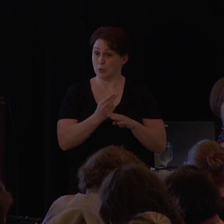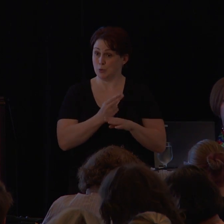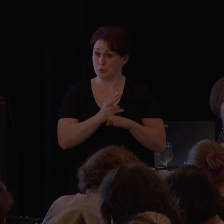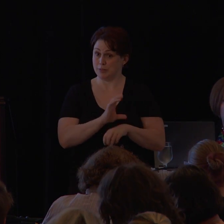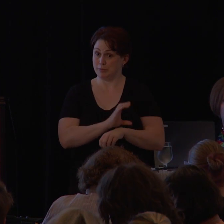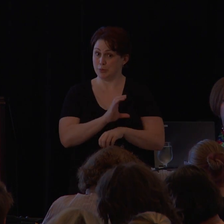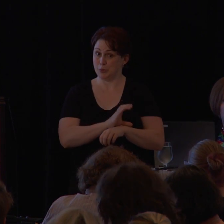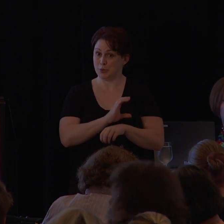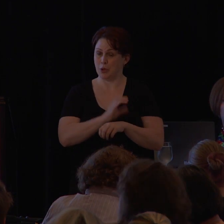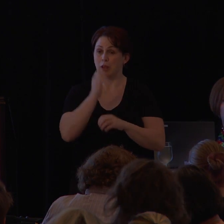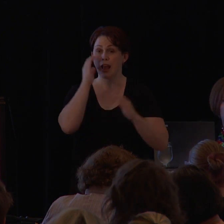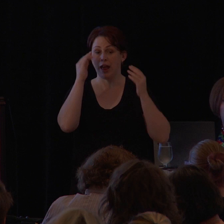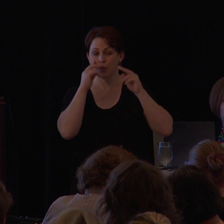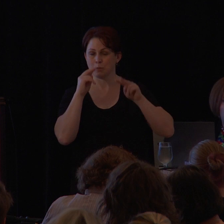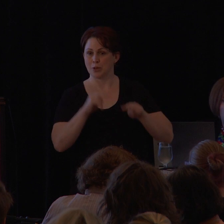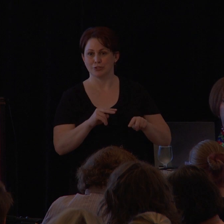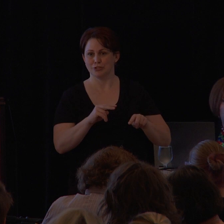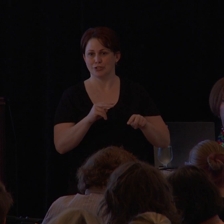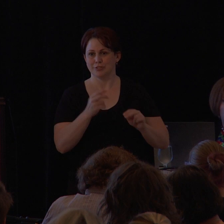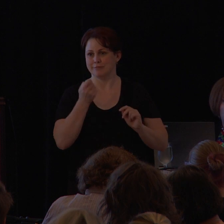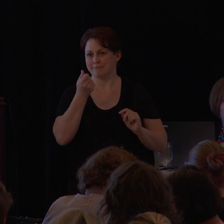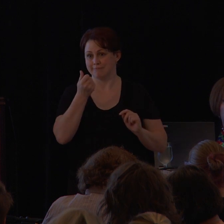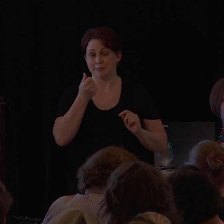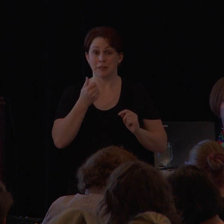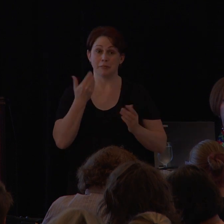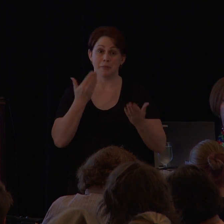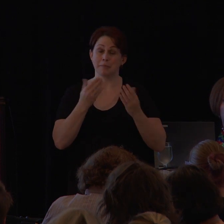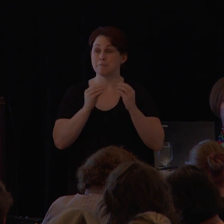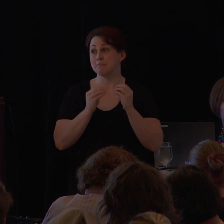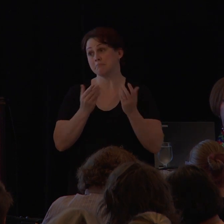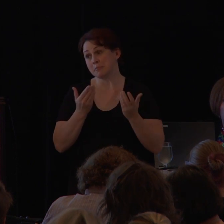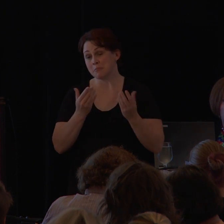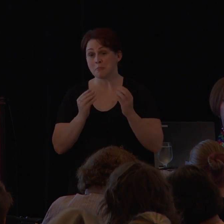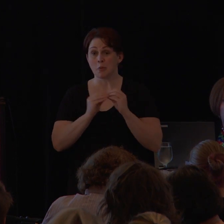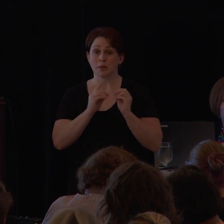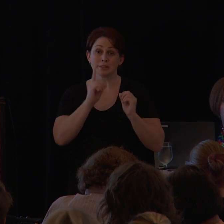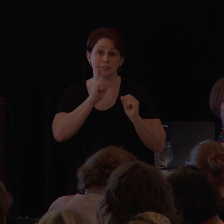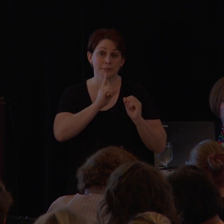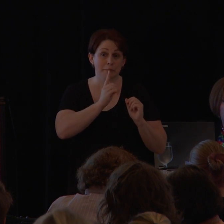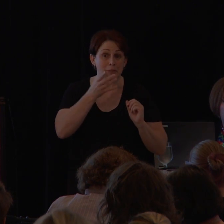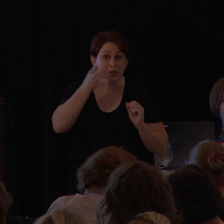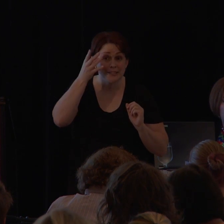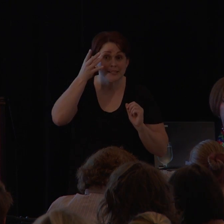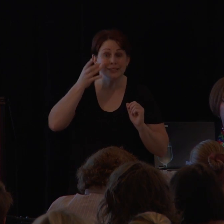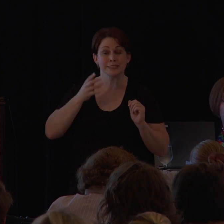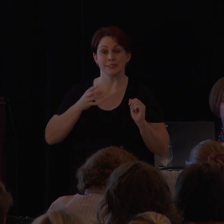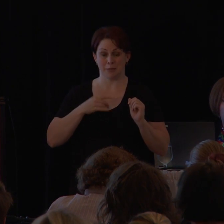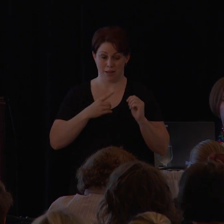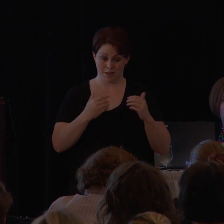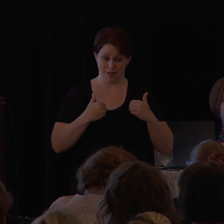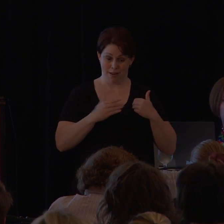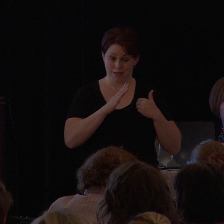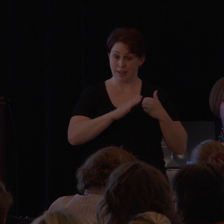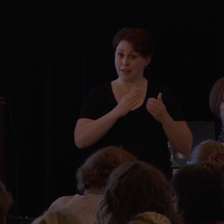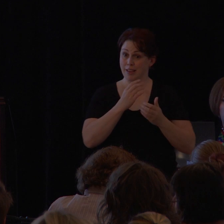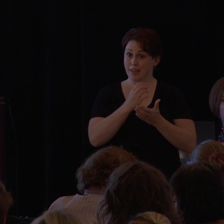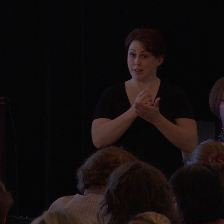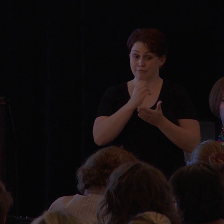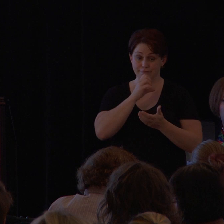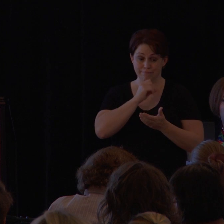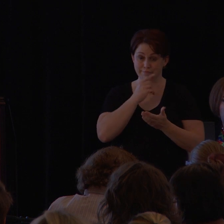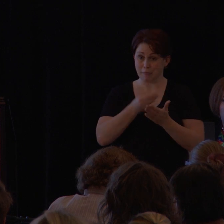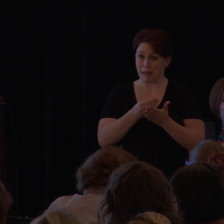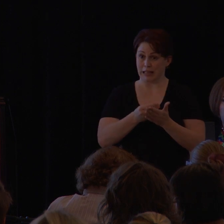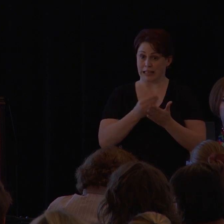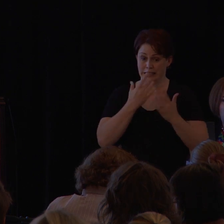And one can think of all kinds of reasons for that. It may be more maybe or maybe not more single parent. I don't know what the situation would be. But that not only